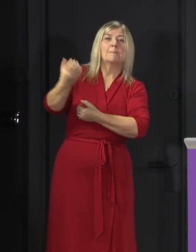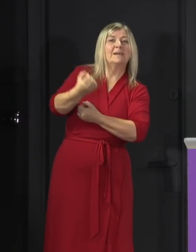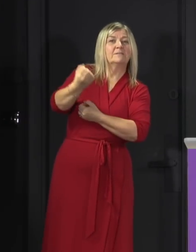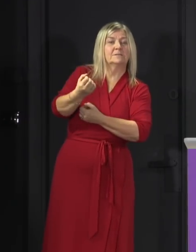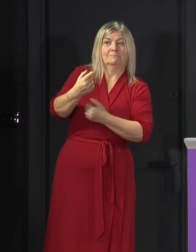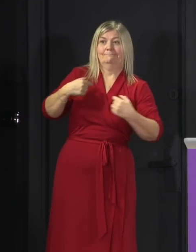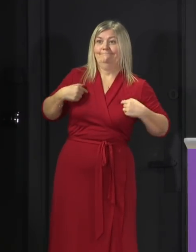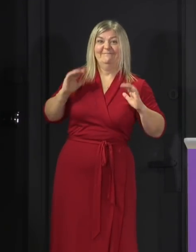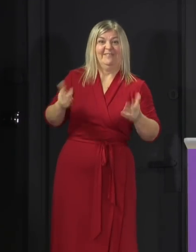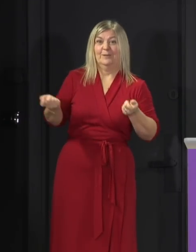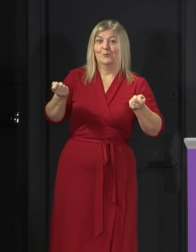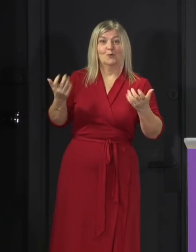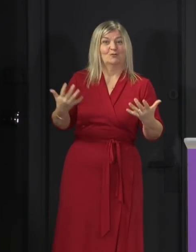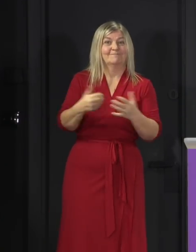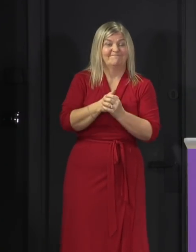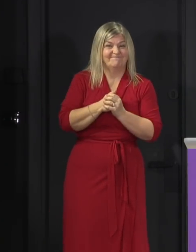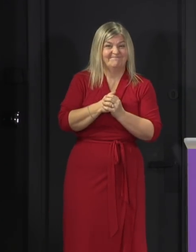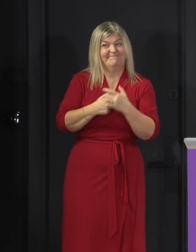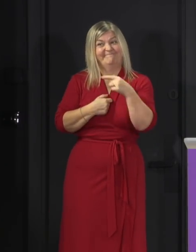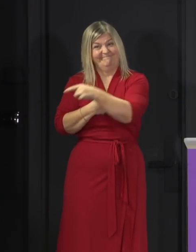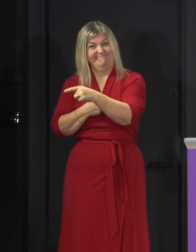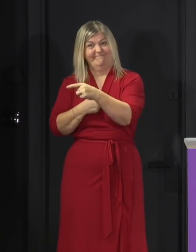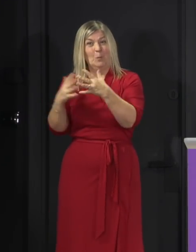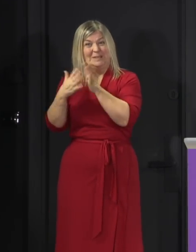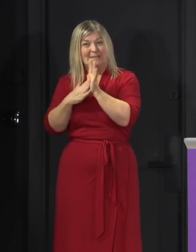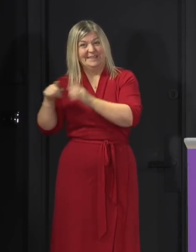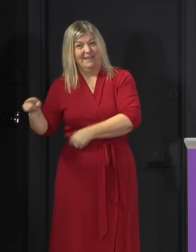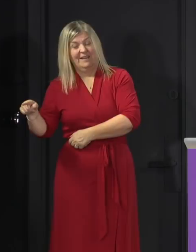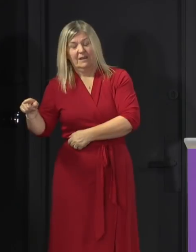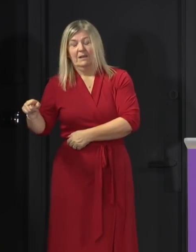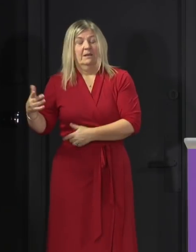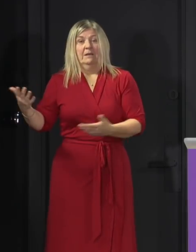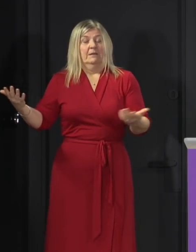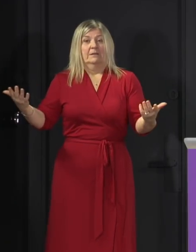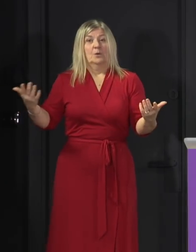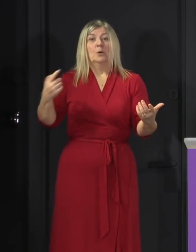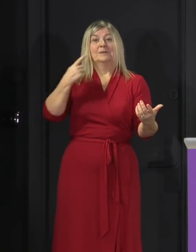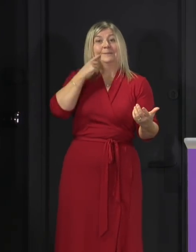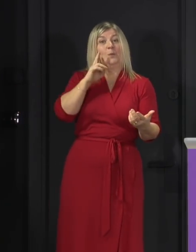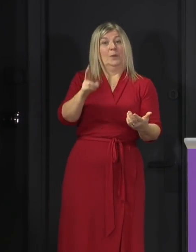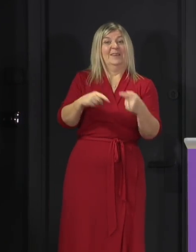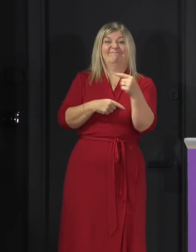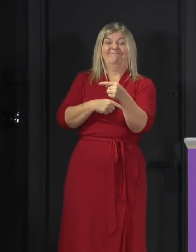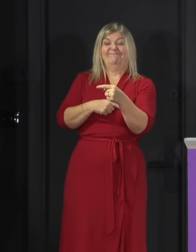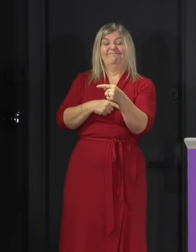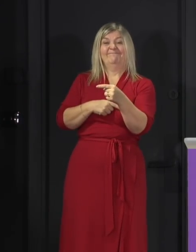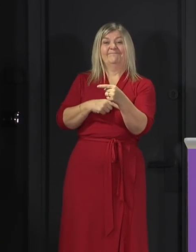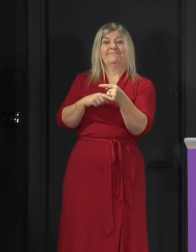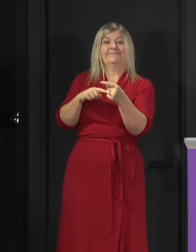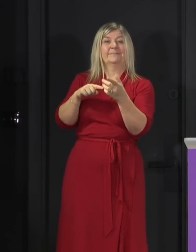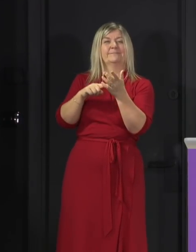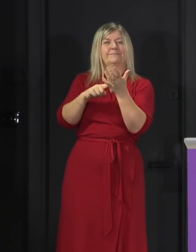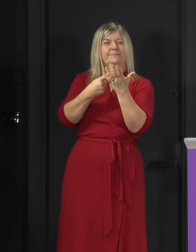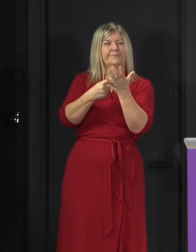don't have control over. So the simplest way of doing this is for the Treasury to exempt the payment